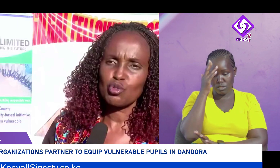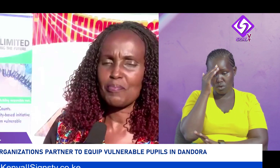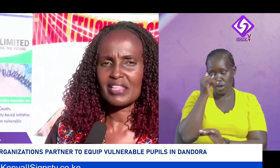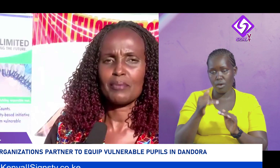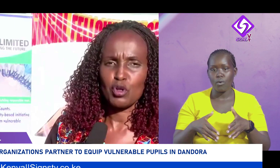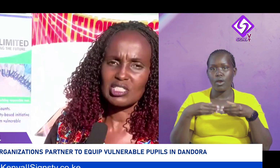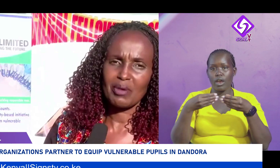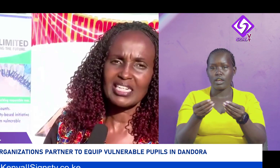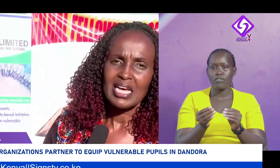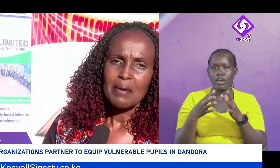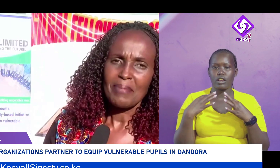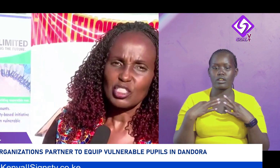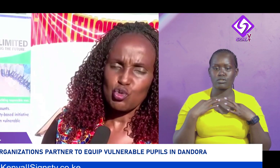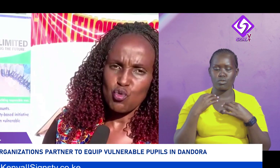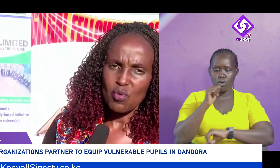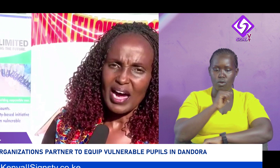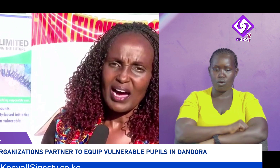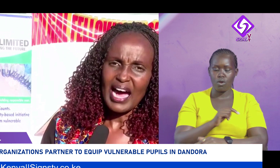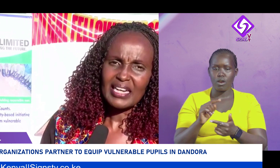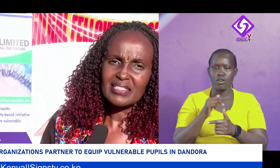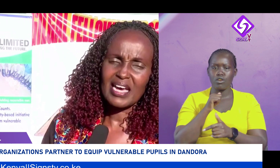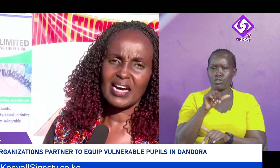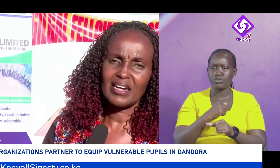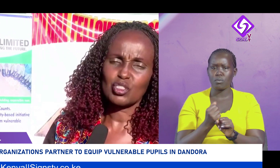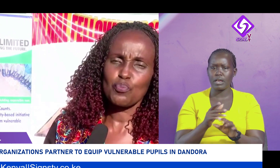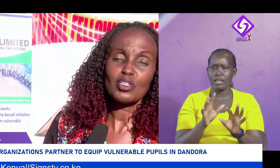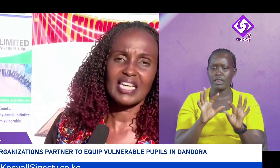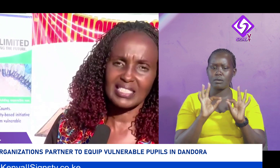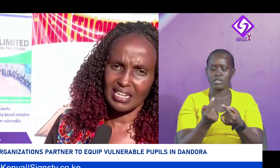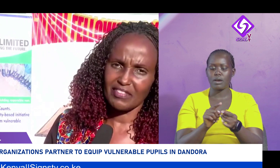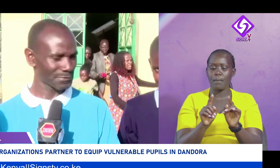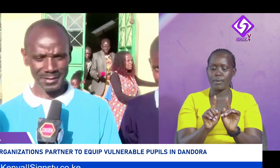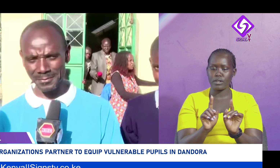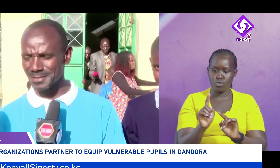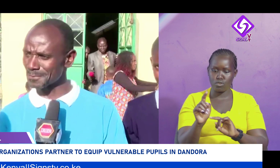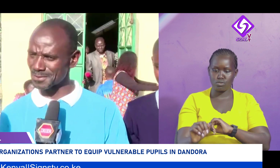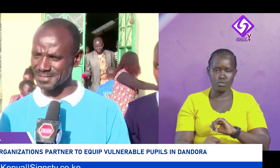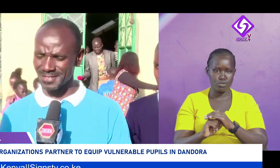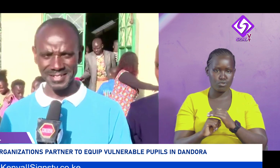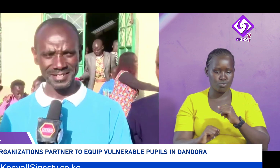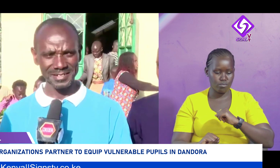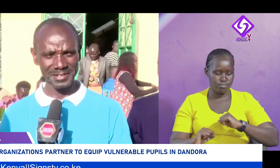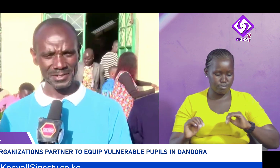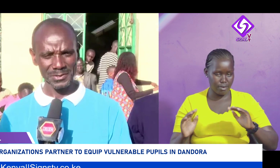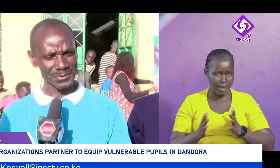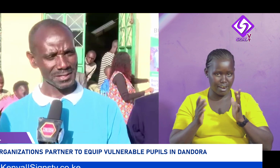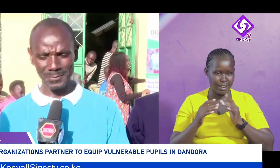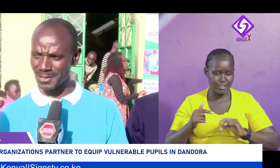to make them look smart, but to to boost their self-esteem. Very much appreciated to this